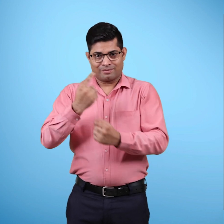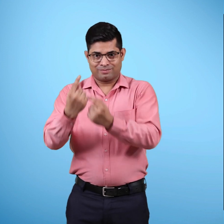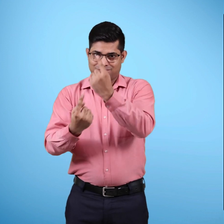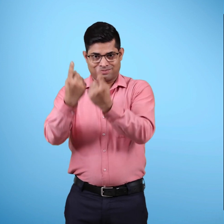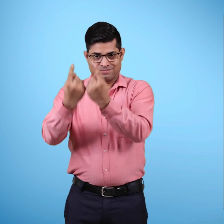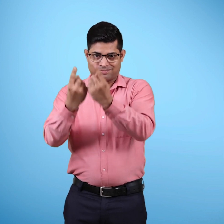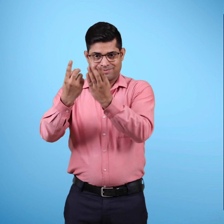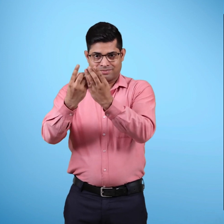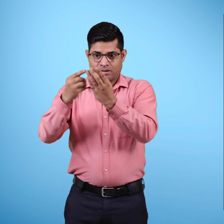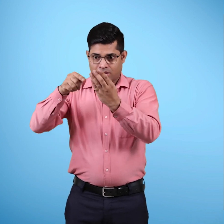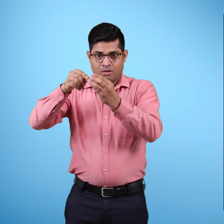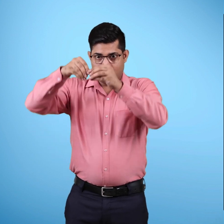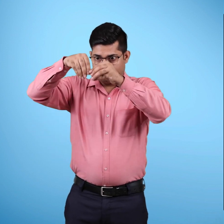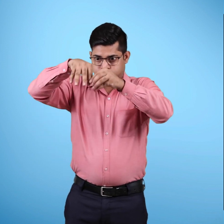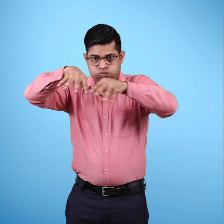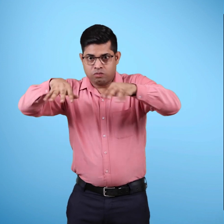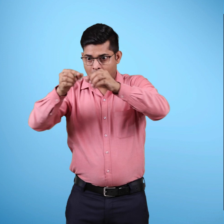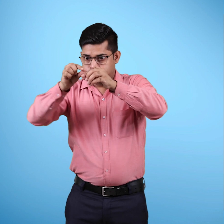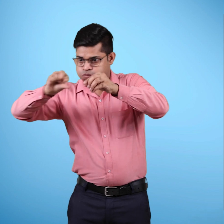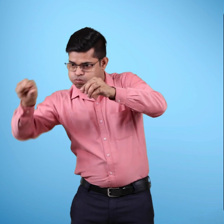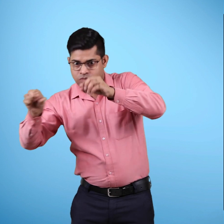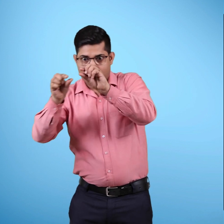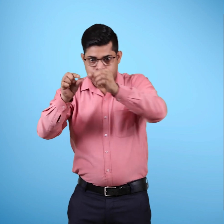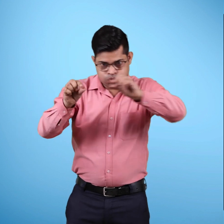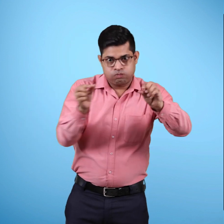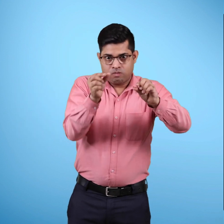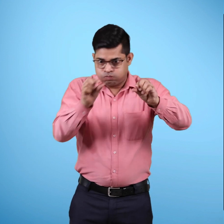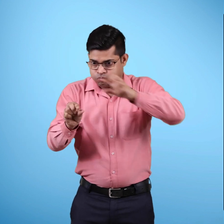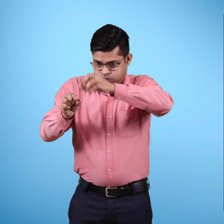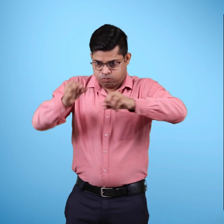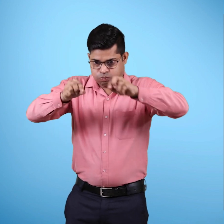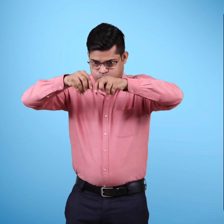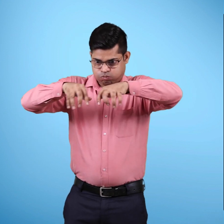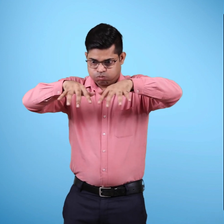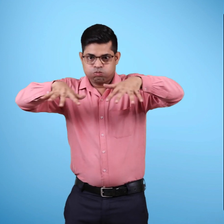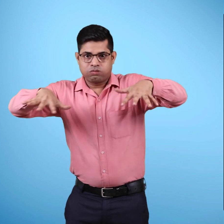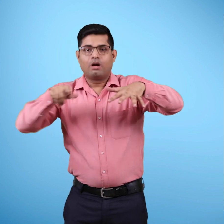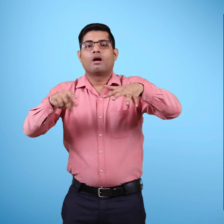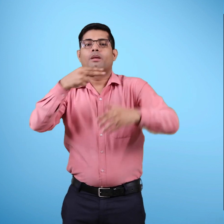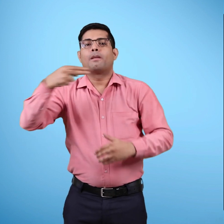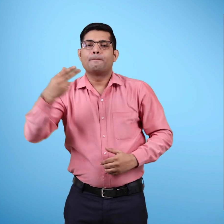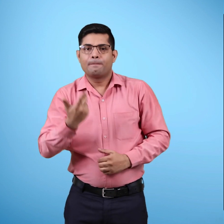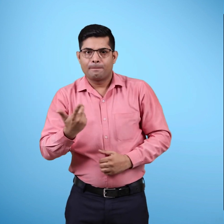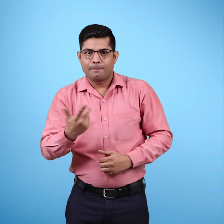do not have a main root. All roots seem similar and these are called